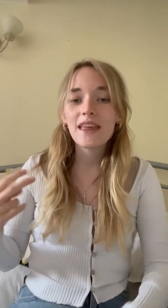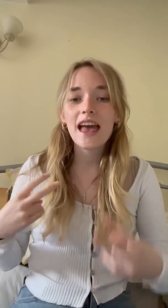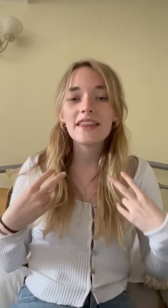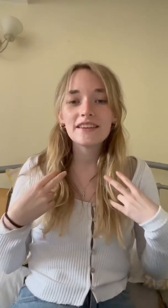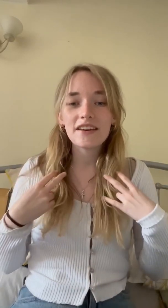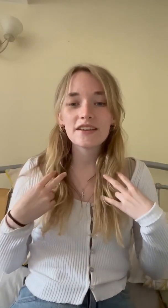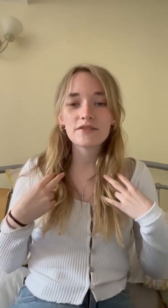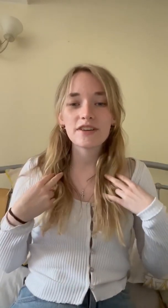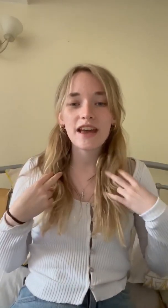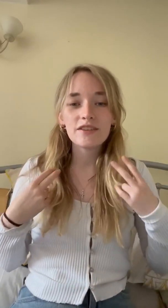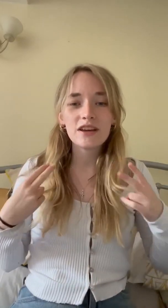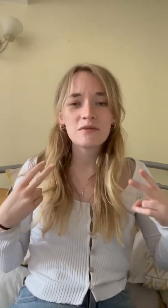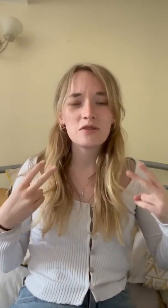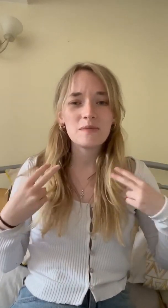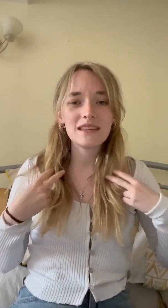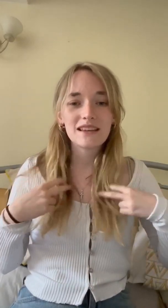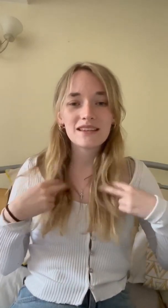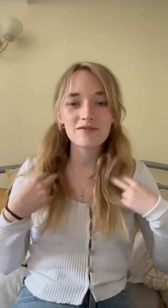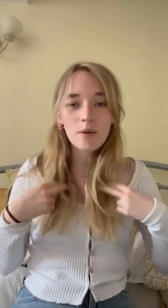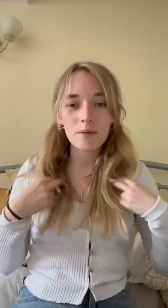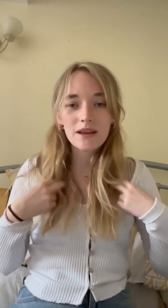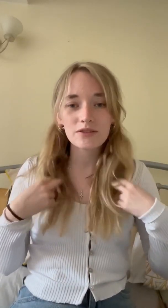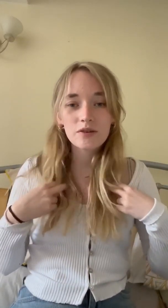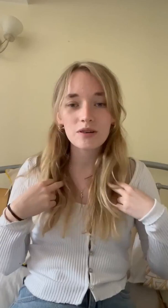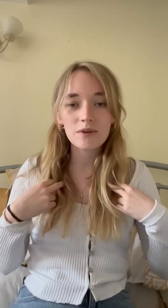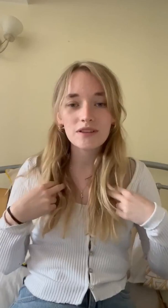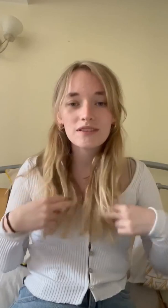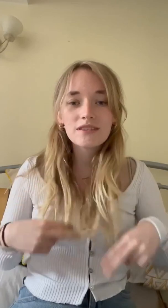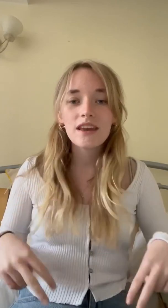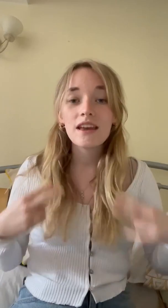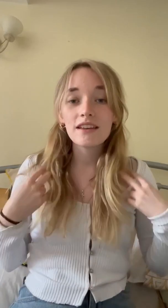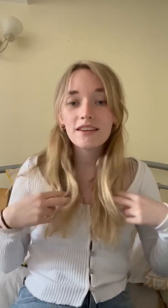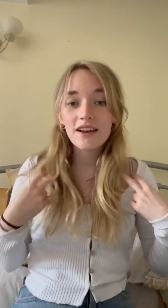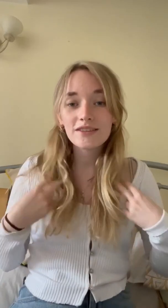and then nursery, you get like 2 peace signs and rub them against your collarbones. Nursery.